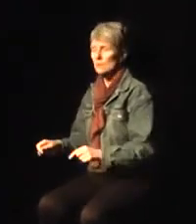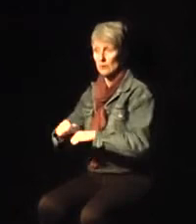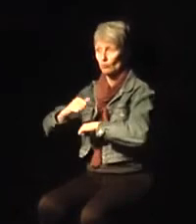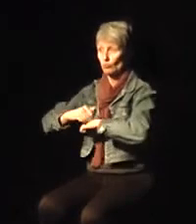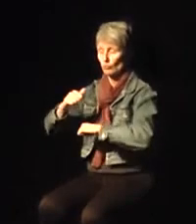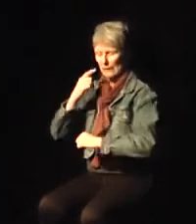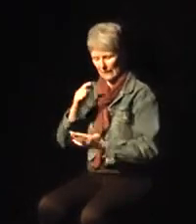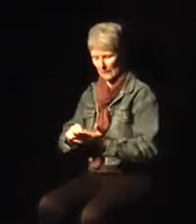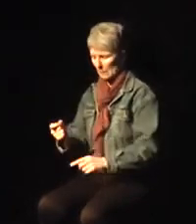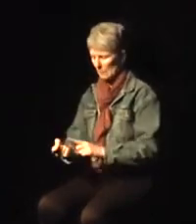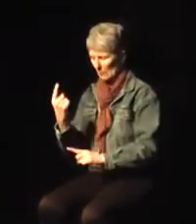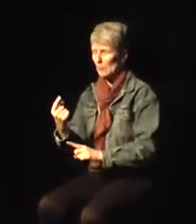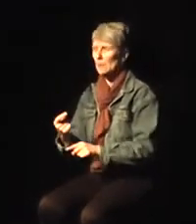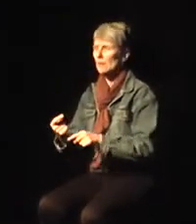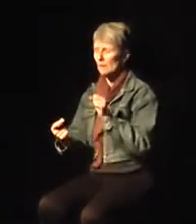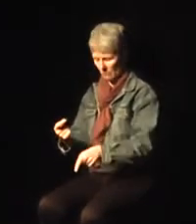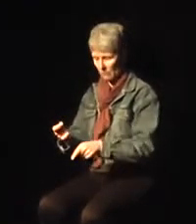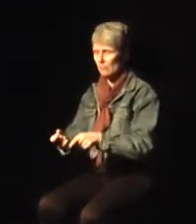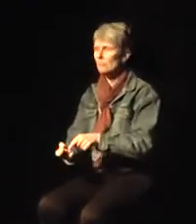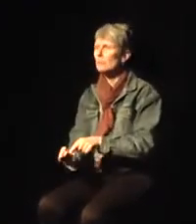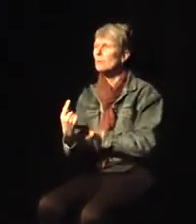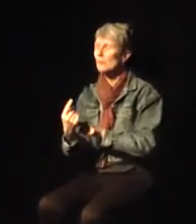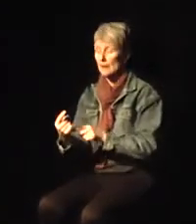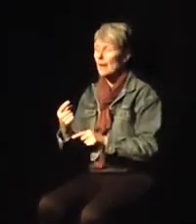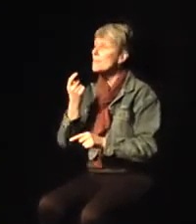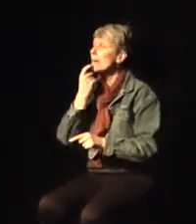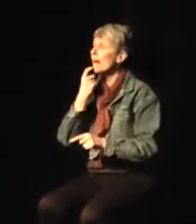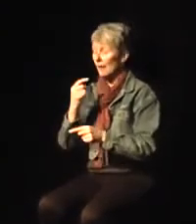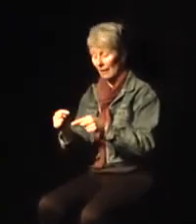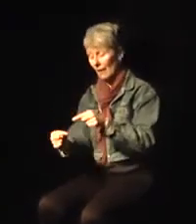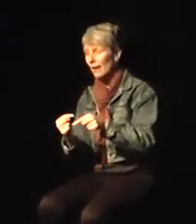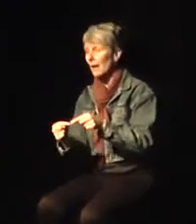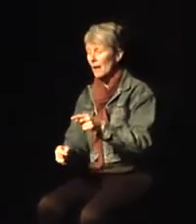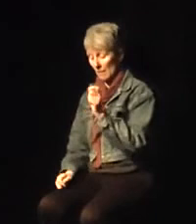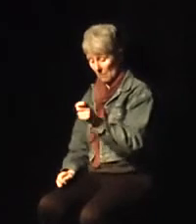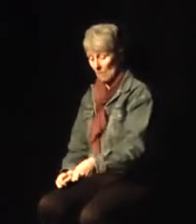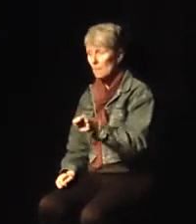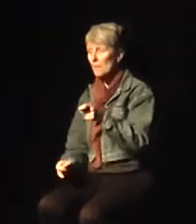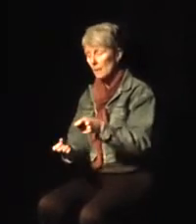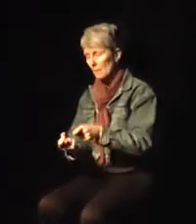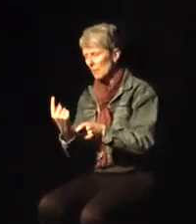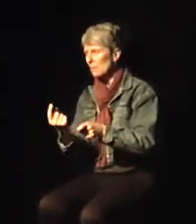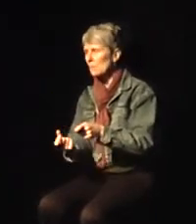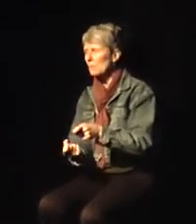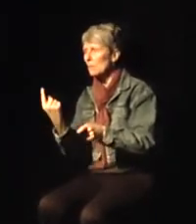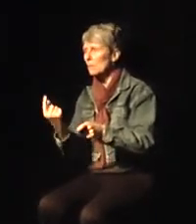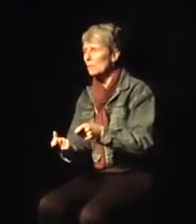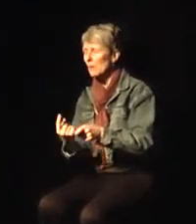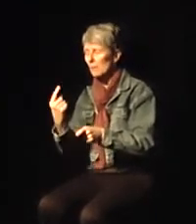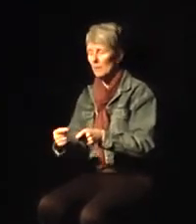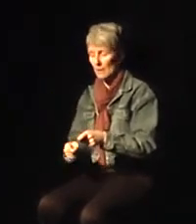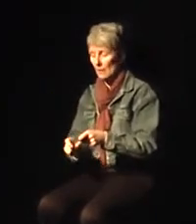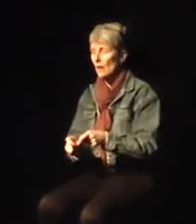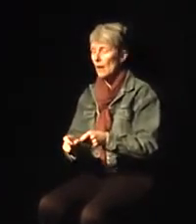can see a spark. It is a flat-tipped metal cane that shoots sparks against the gray of the road. The sparks